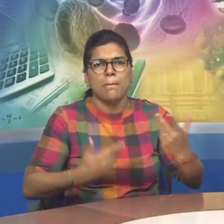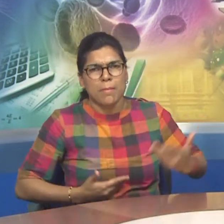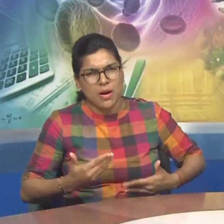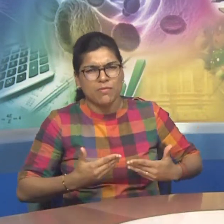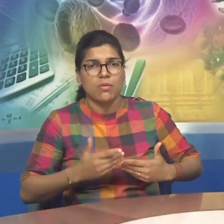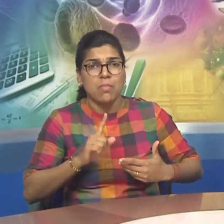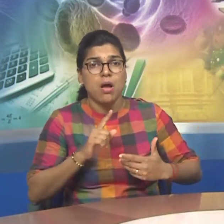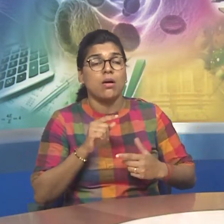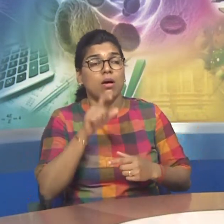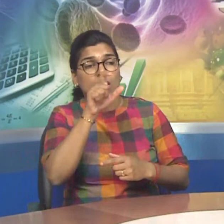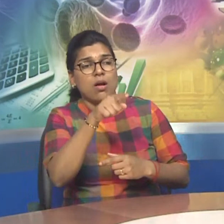Meaning of this stanza.